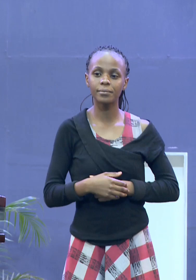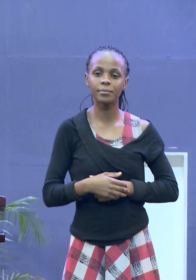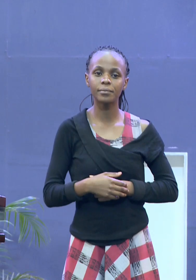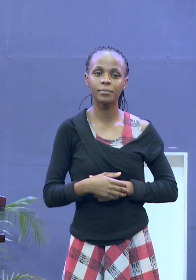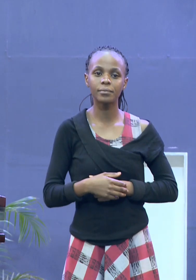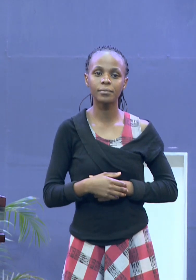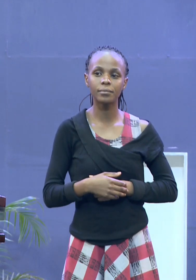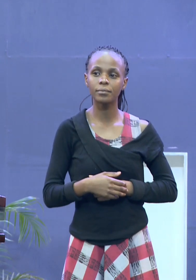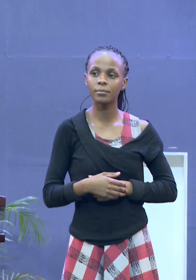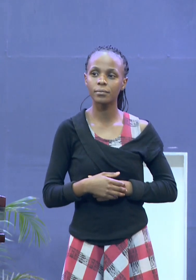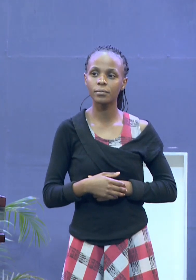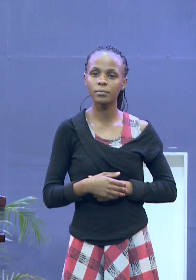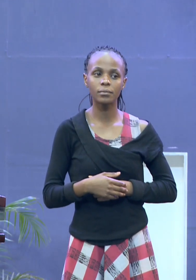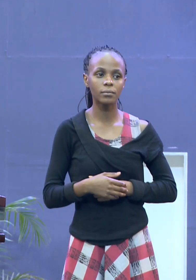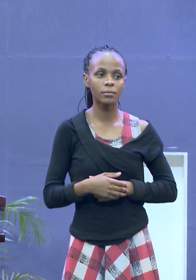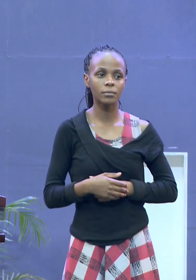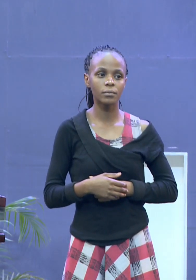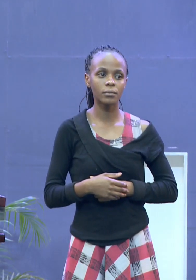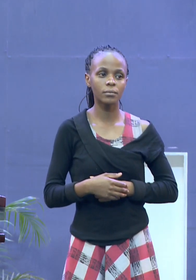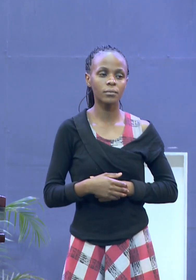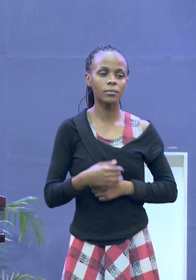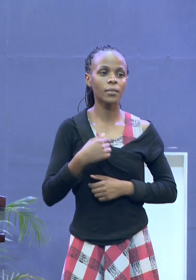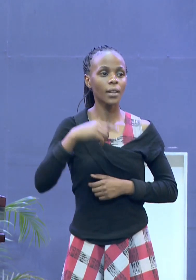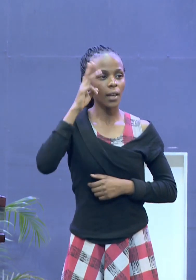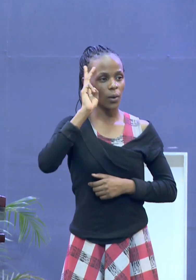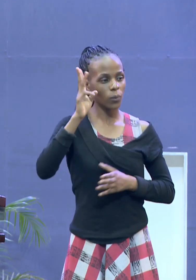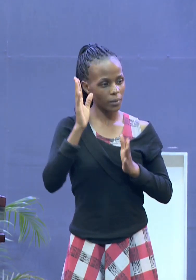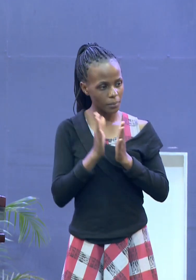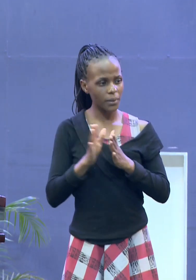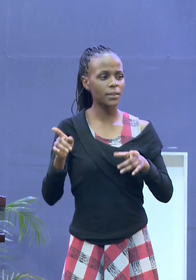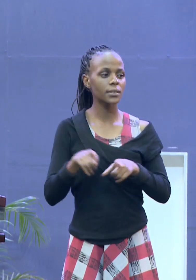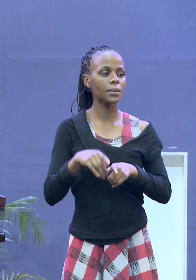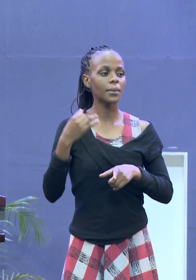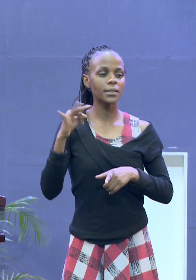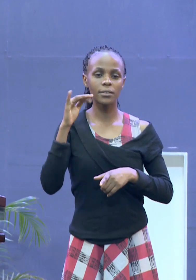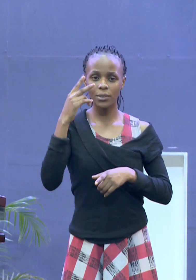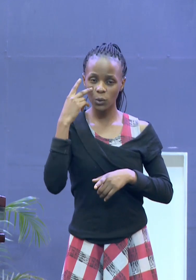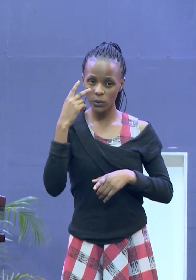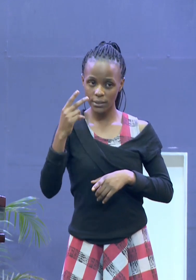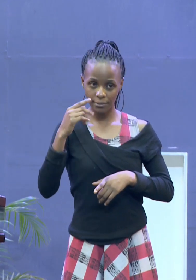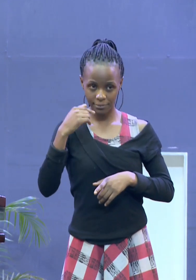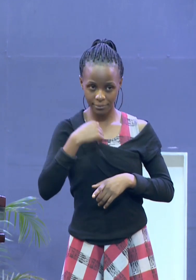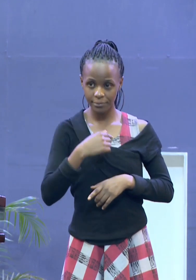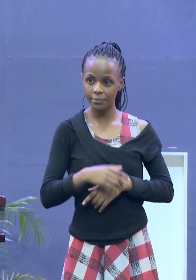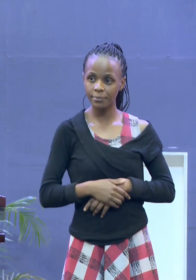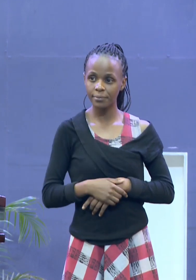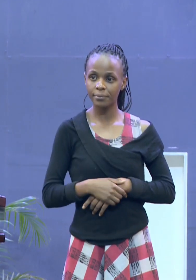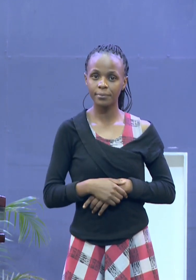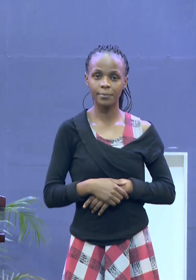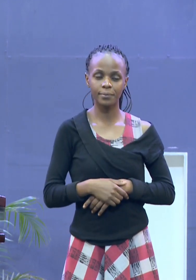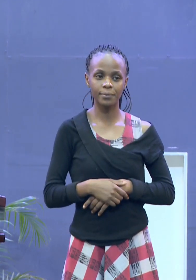so I will pray as though you are watching. Era ngenda kusaba nga abalaba.